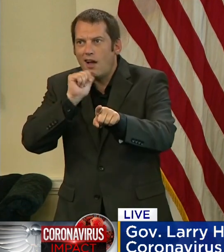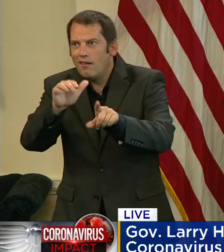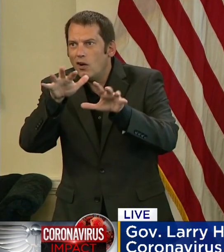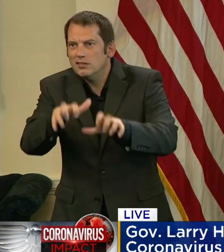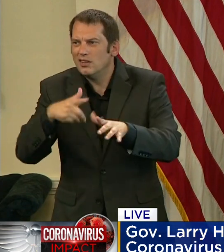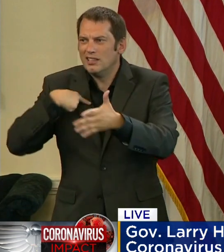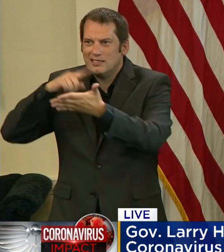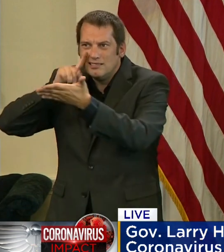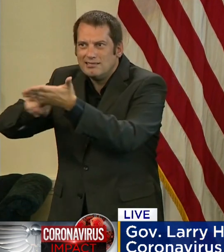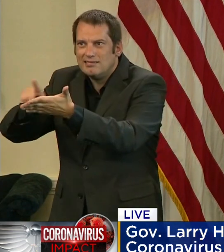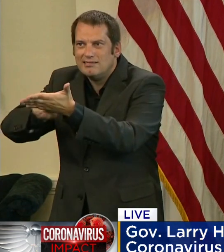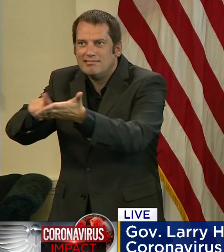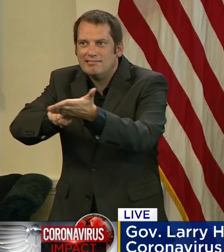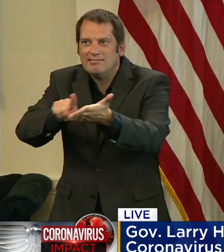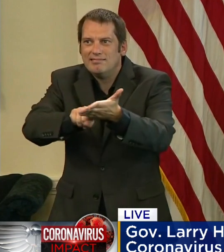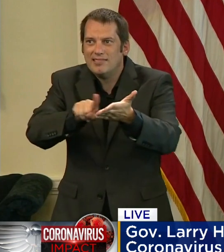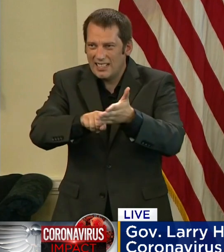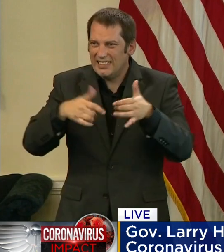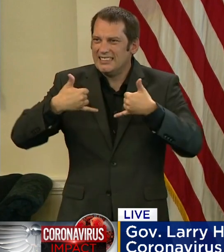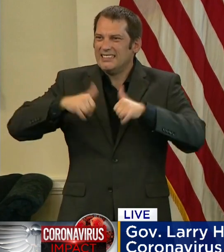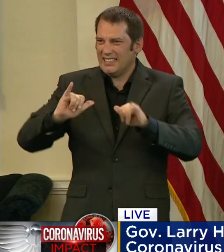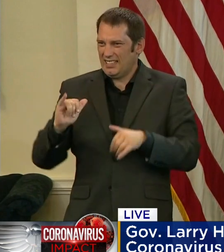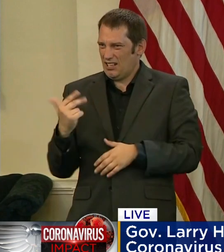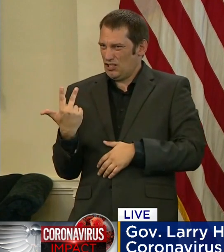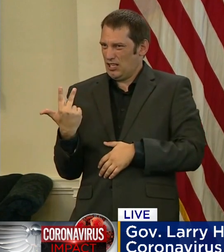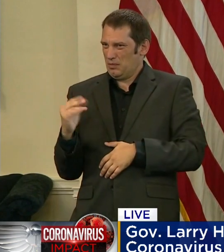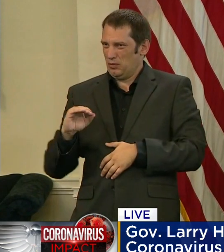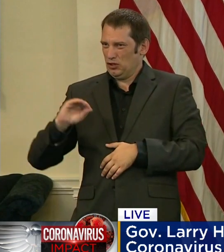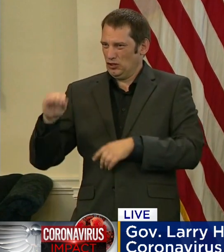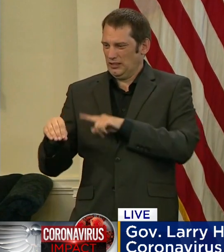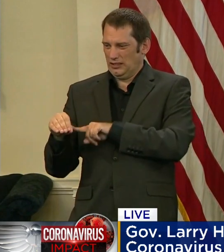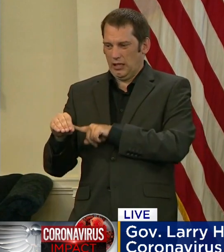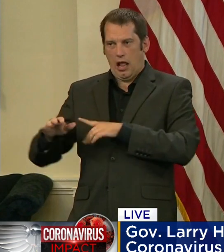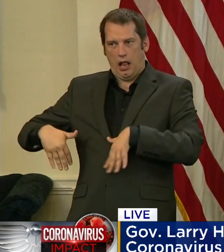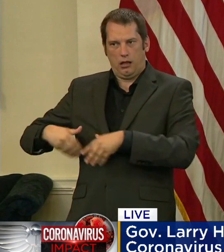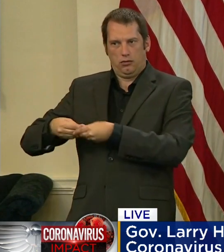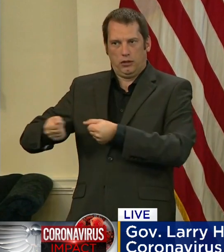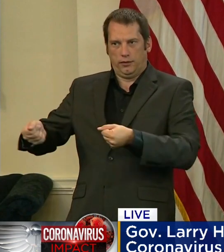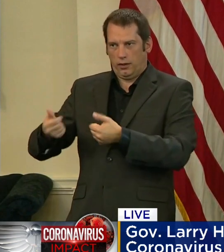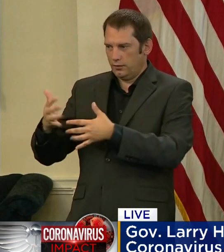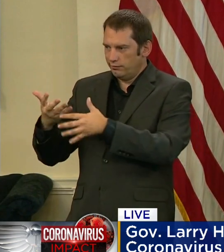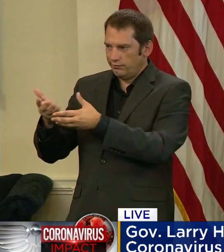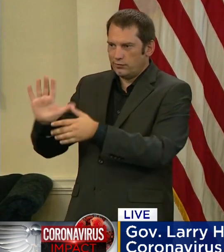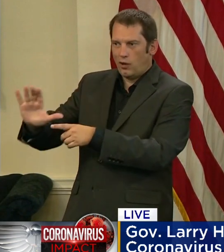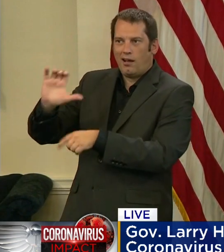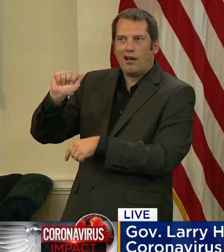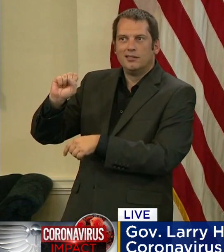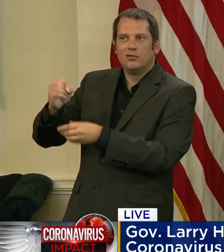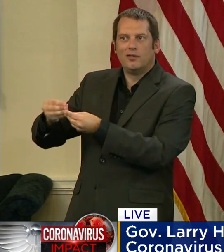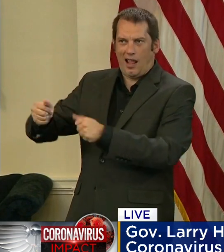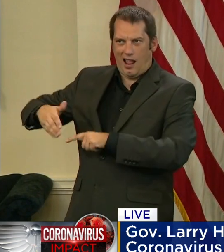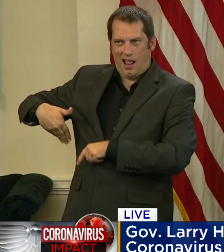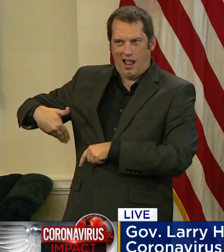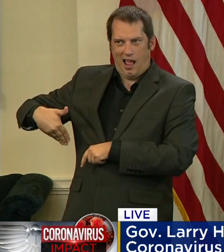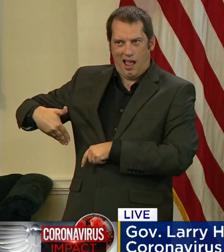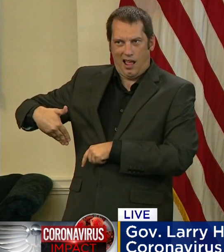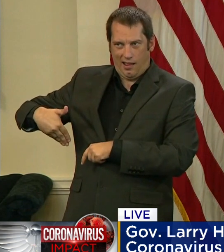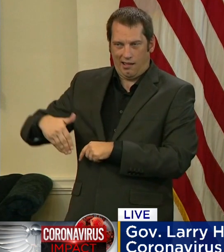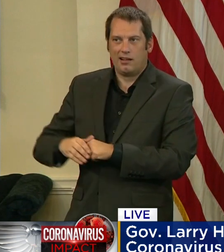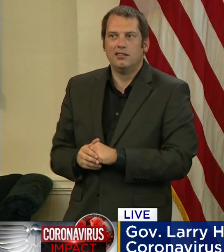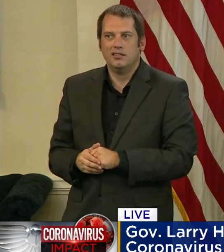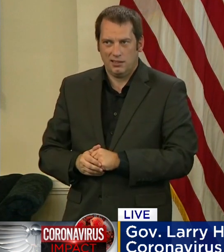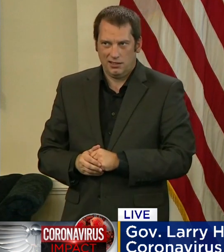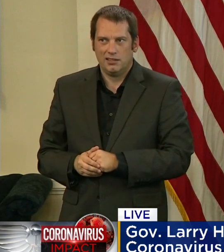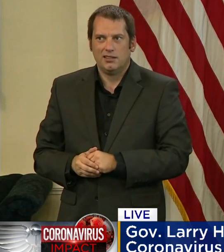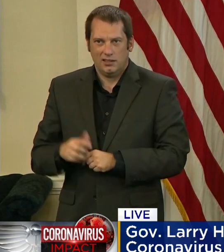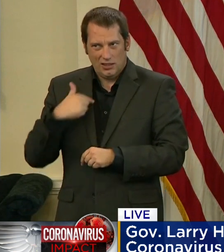normal. But there are 3% of the people still in process. We could deny all of those people and then we'd have 100% compliance. But we're working very hard, even though they